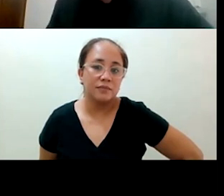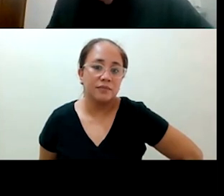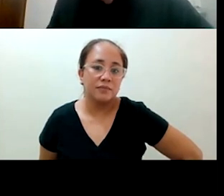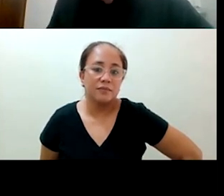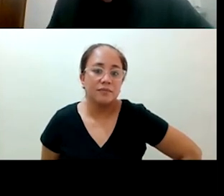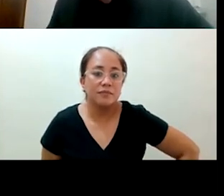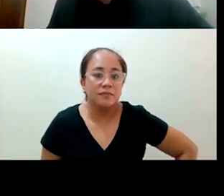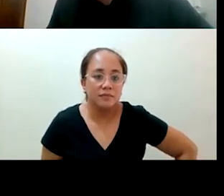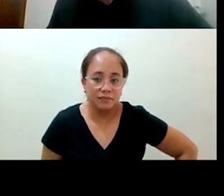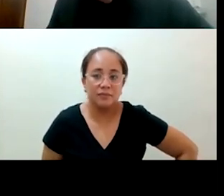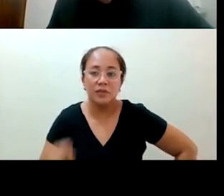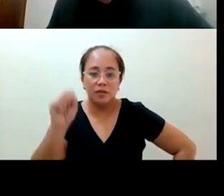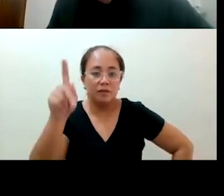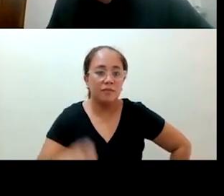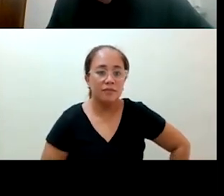Okay.